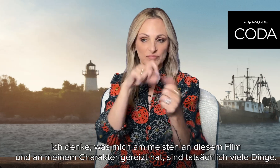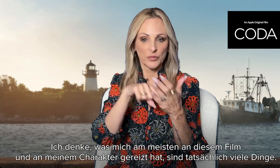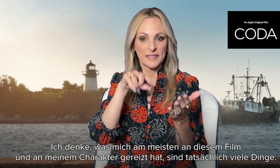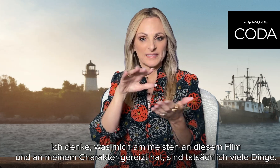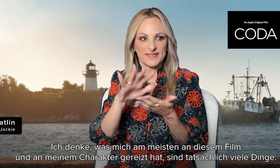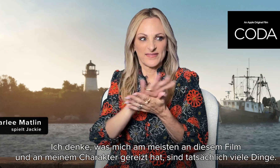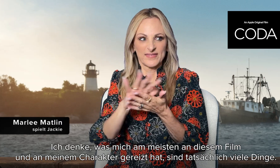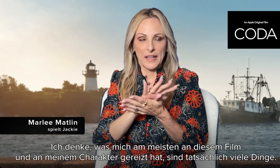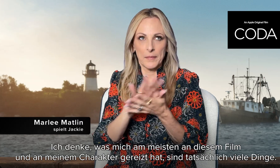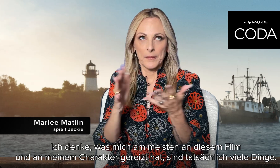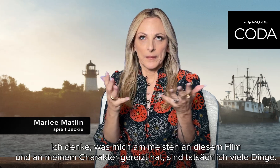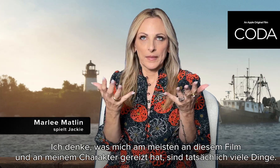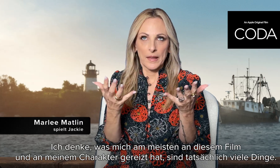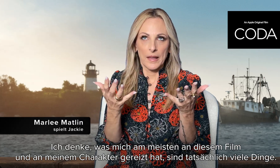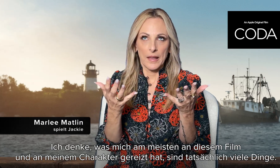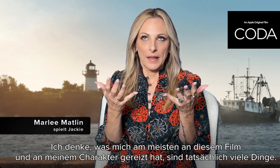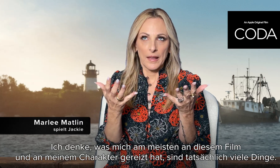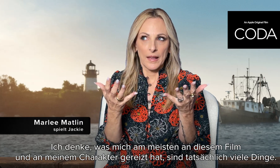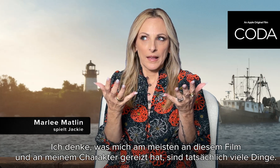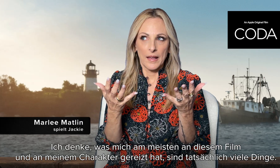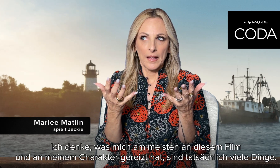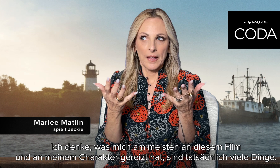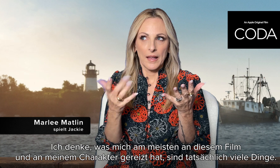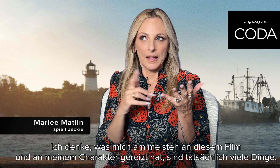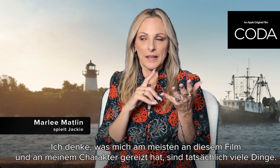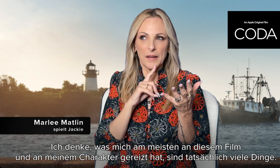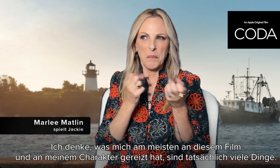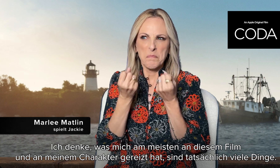I think the thing that attracted me the most to this film and the character